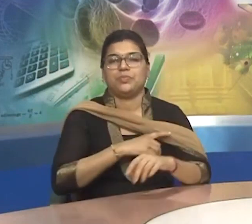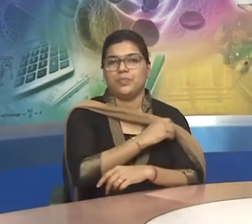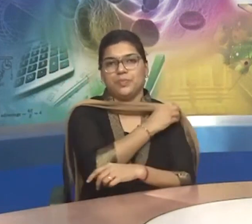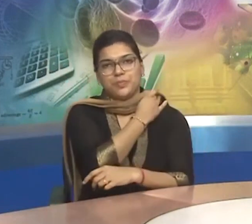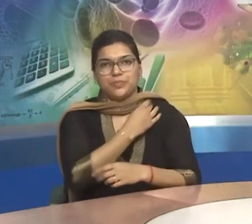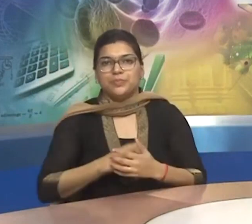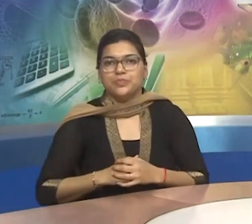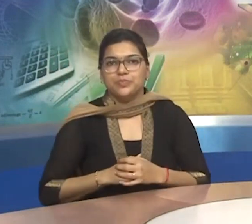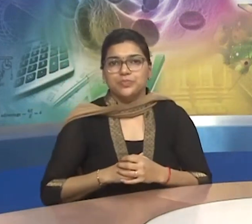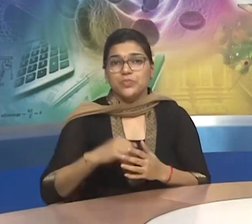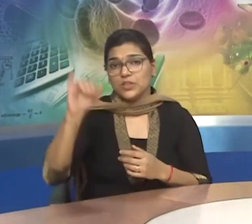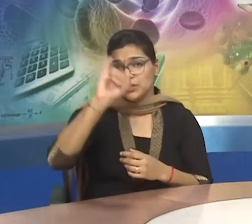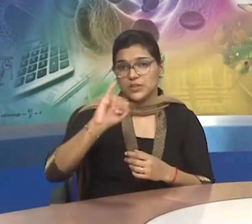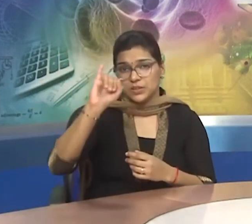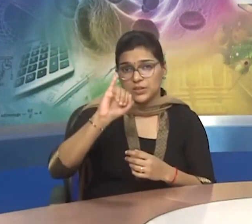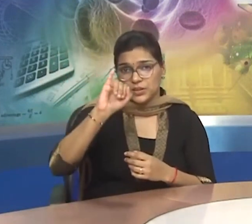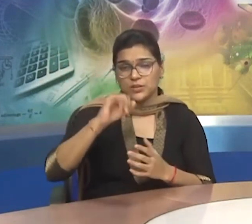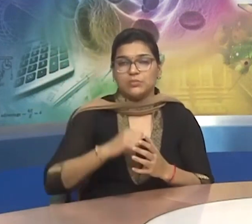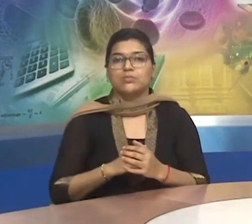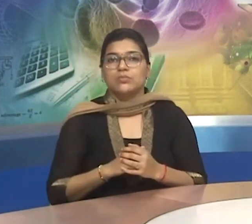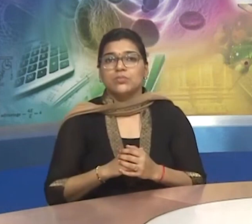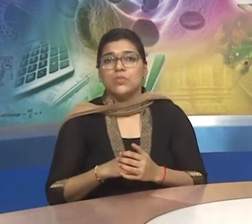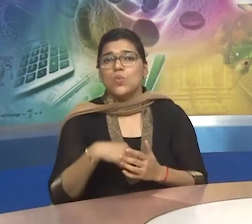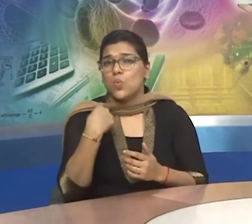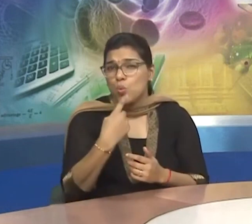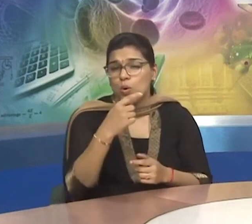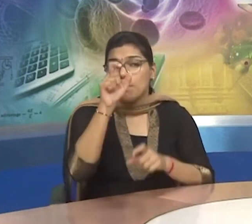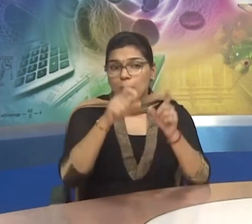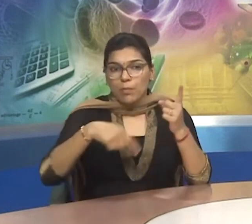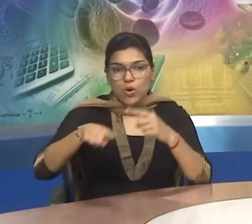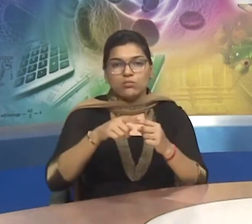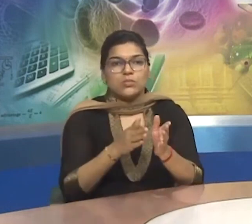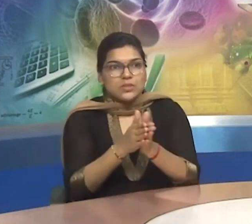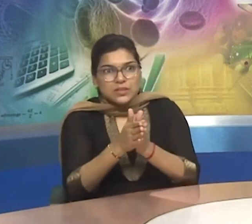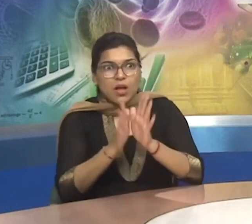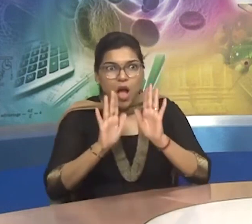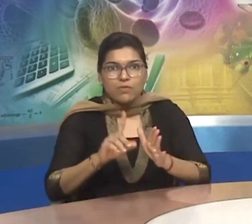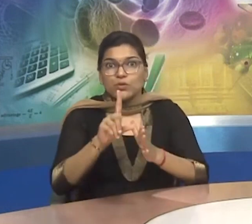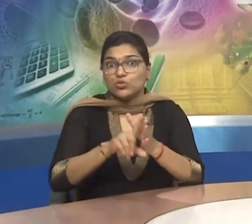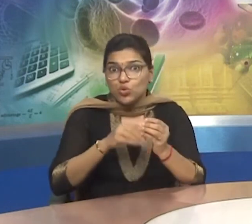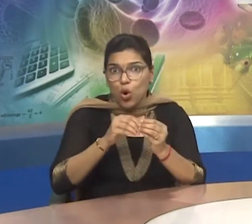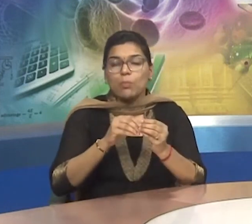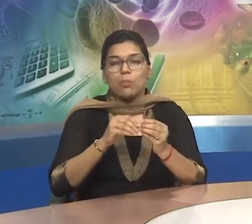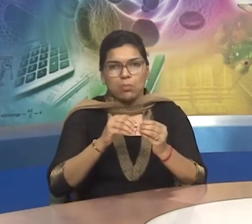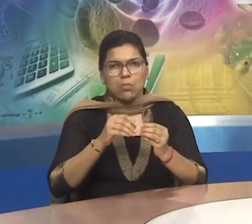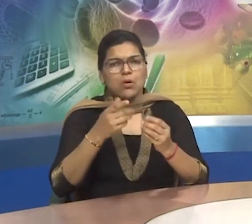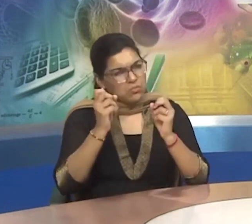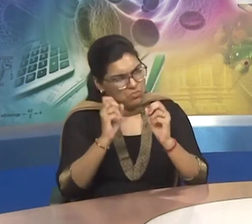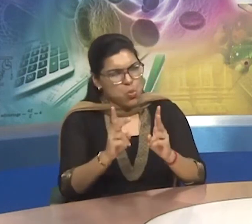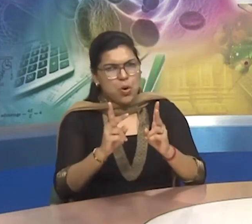in any part of the territory of India. The sixth point which comes under our right to freedom is that we all